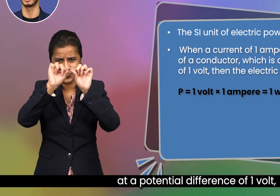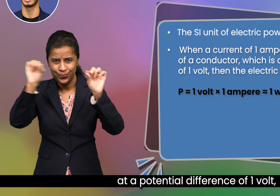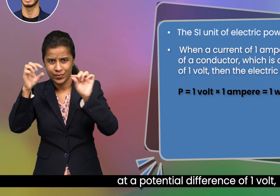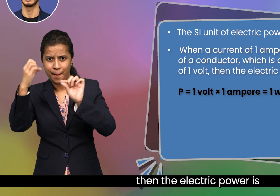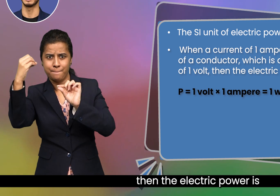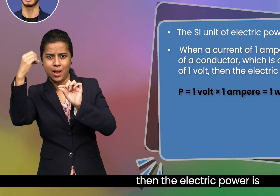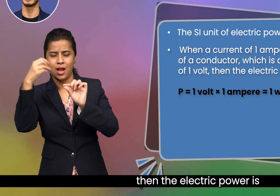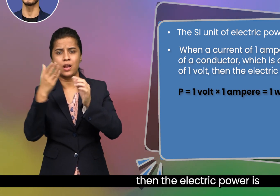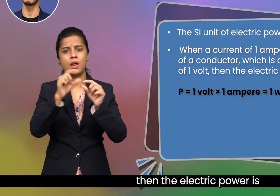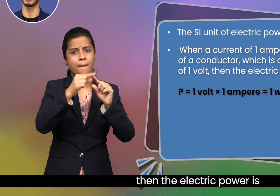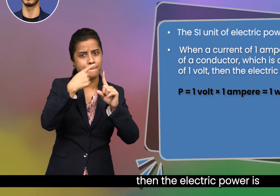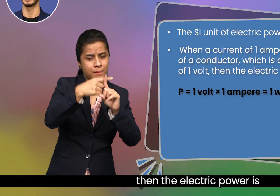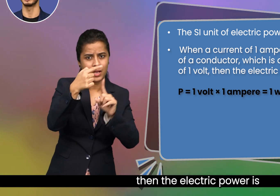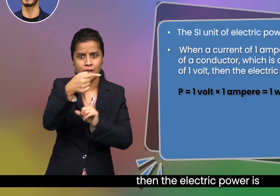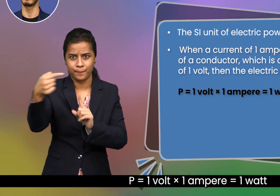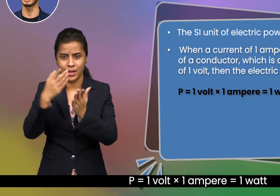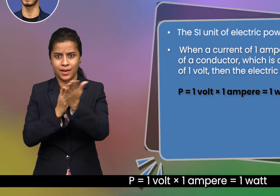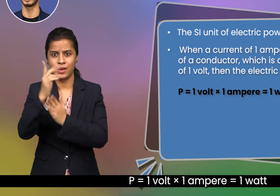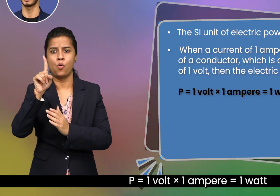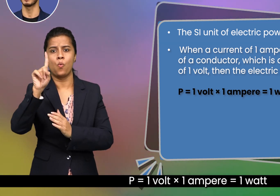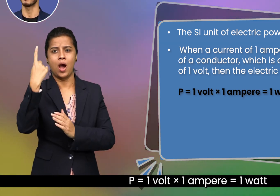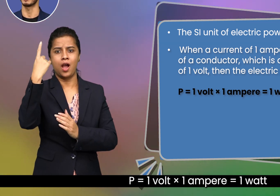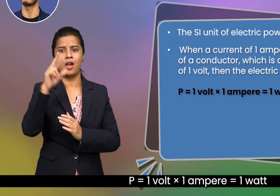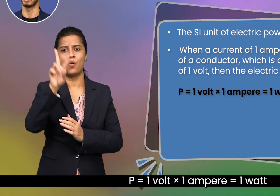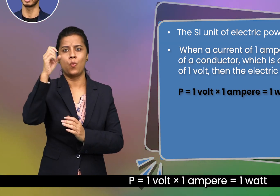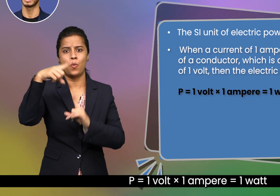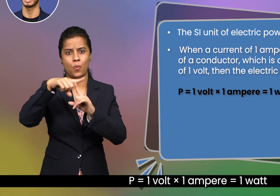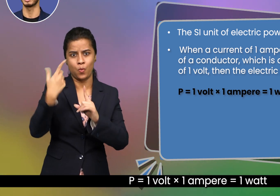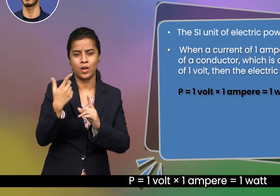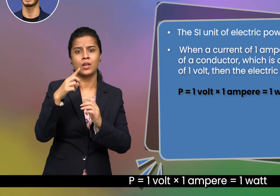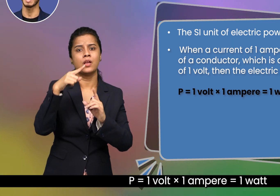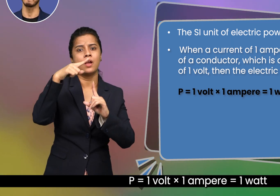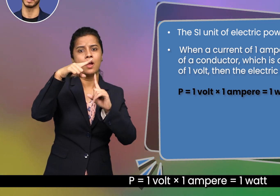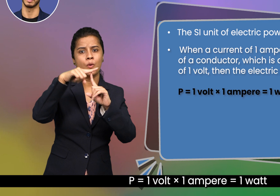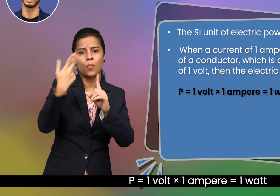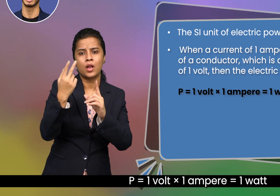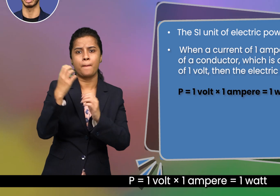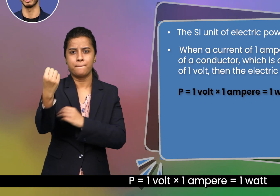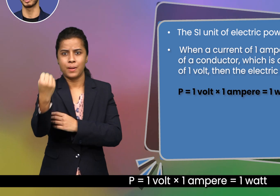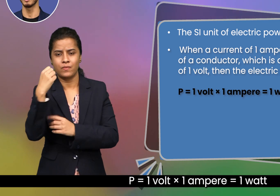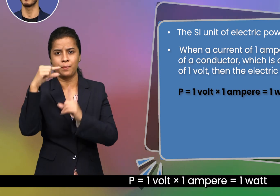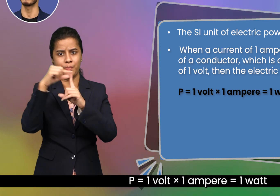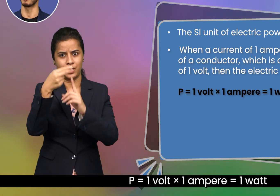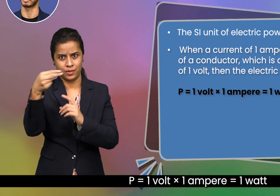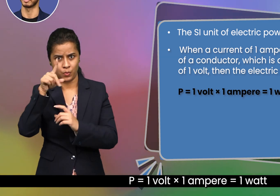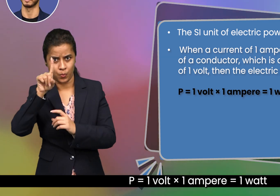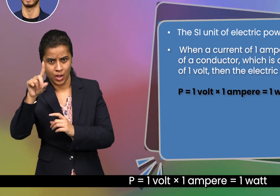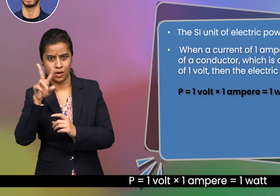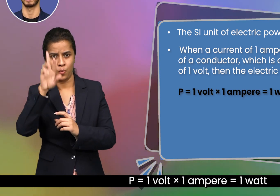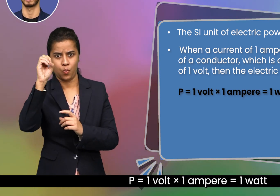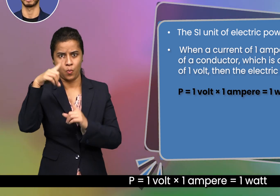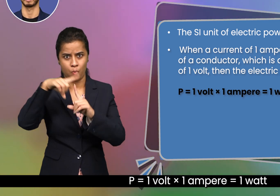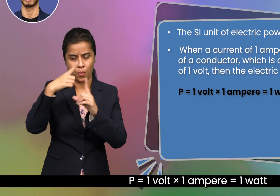volt, then the electric power is P equals to 1 volt into 1 ampere equals to 1 watt.